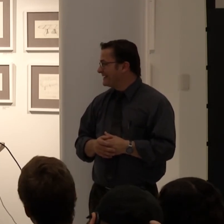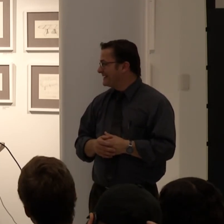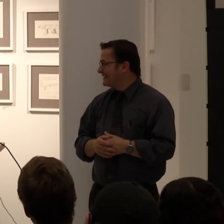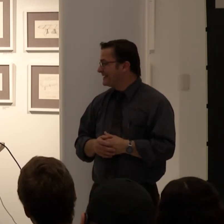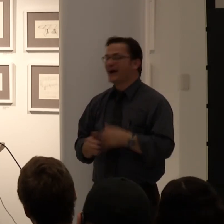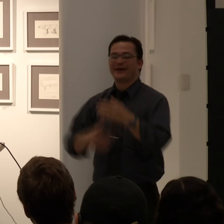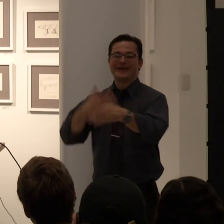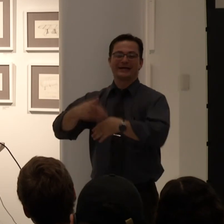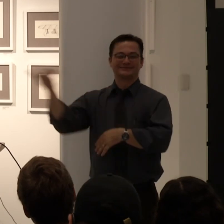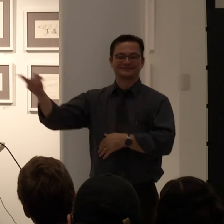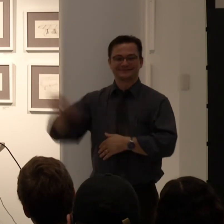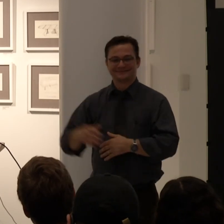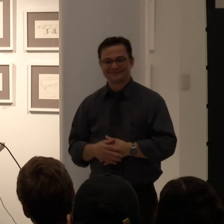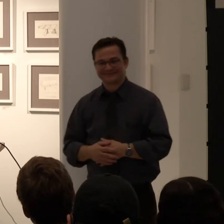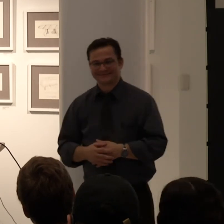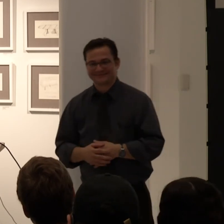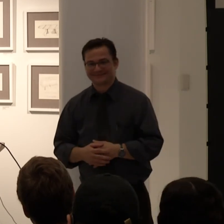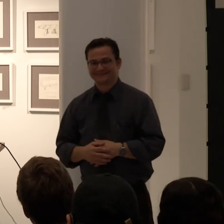Next.